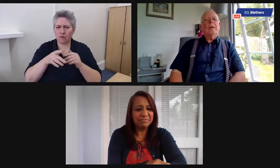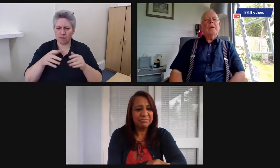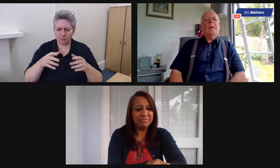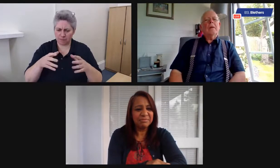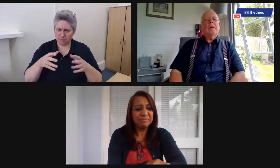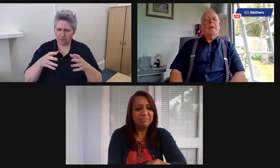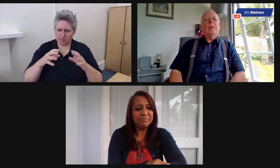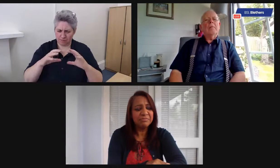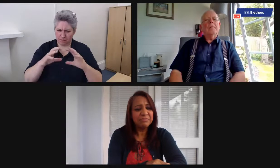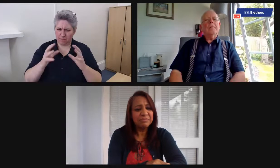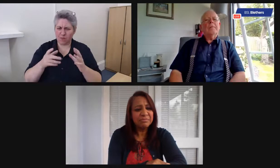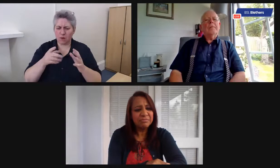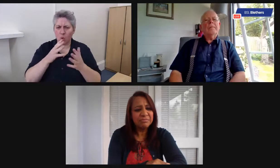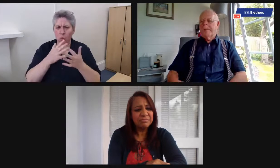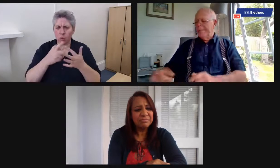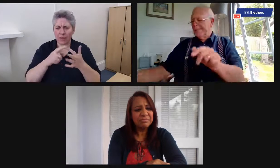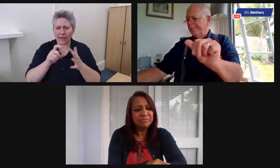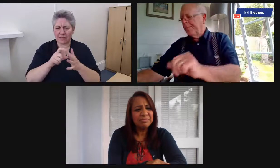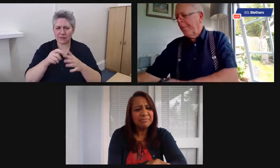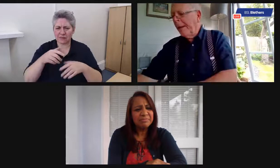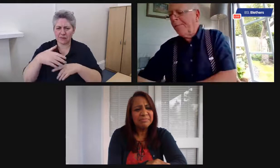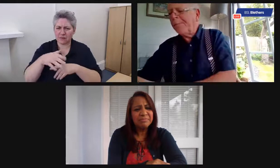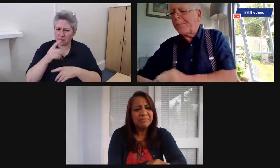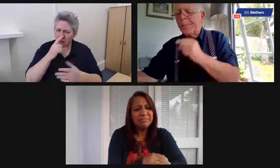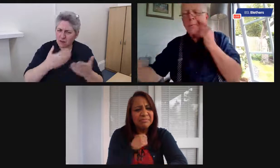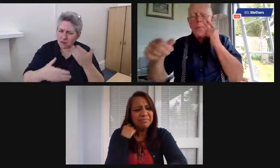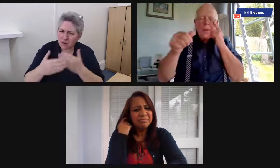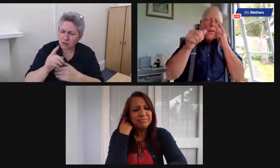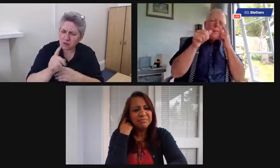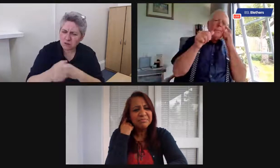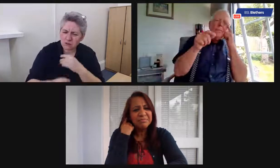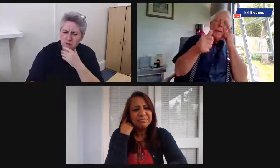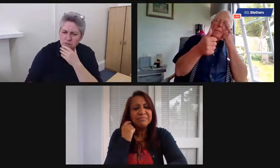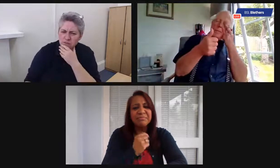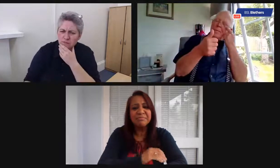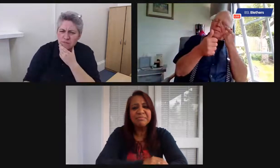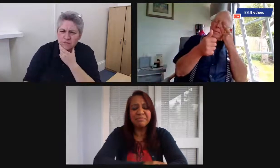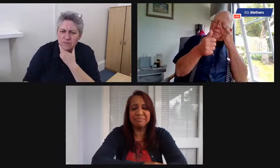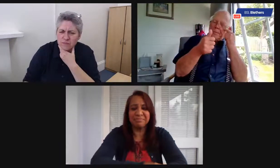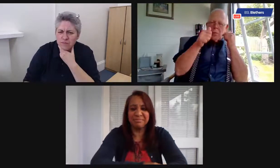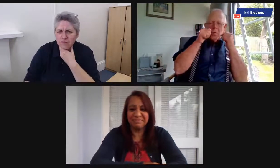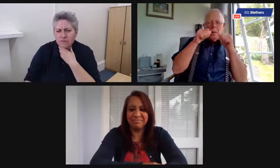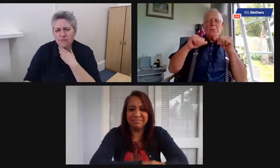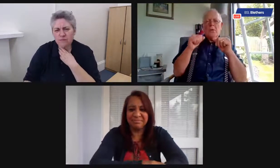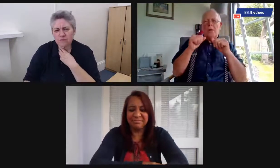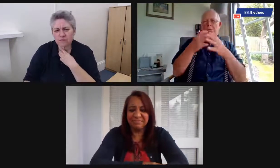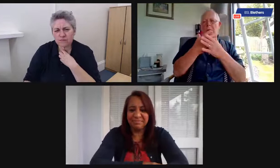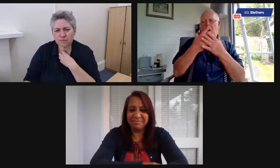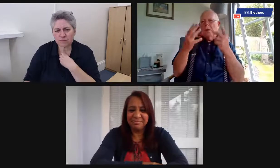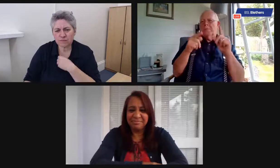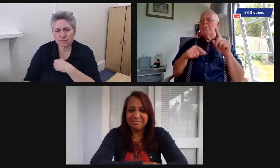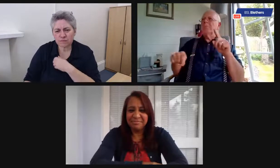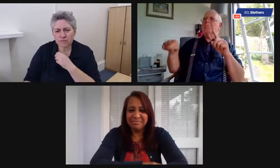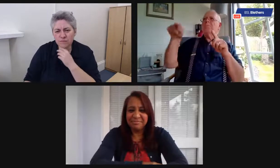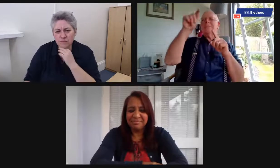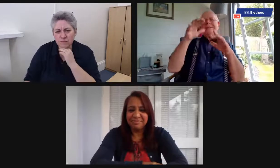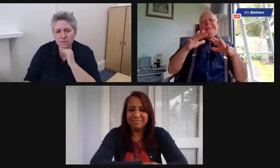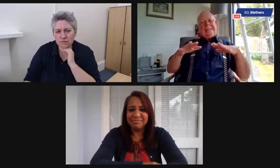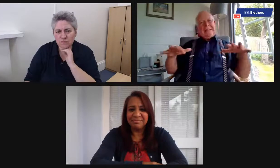Um, Dave, you mentioned you were going to show us those objects. I don't want to say what it is, but if